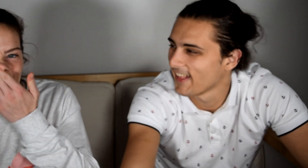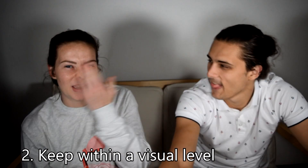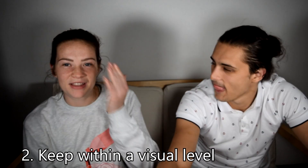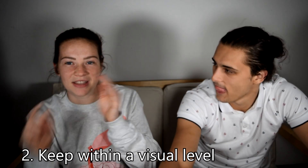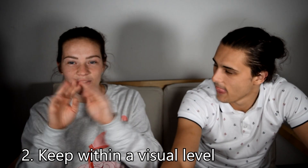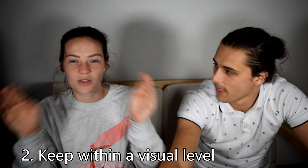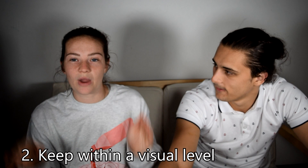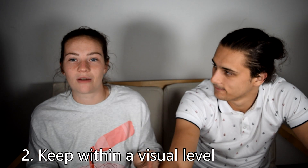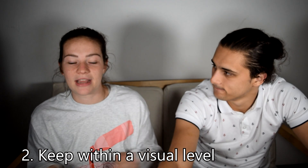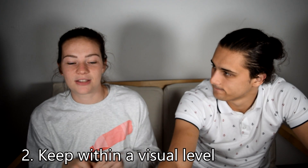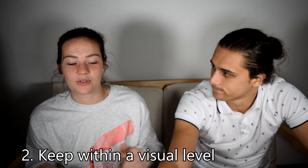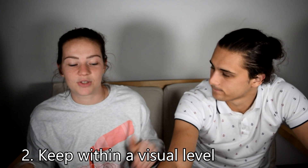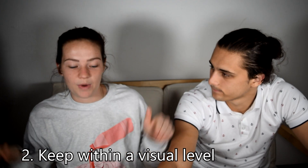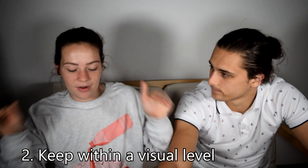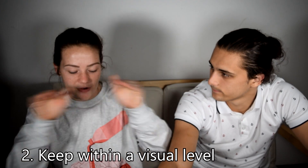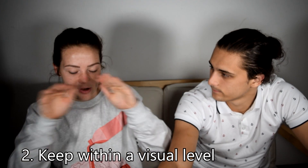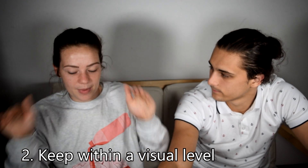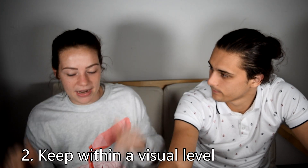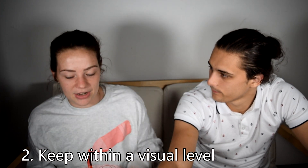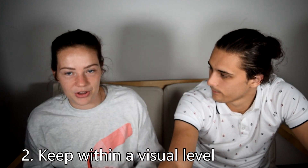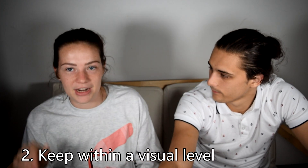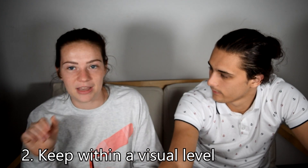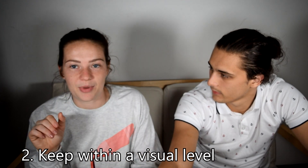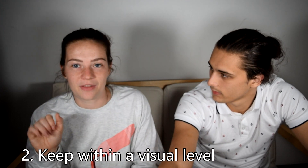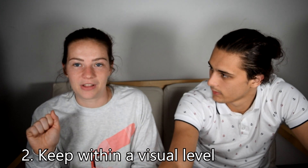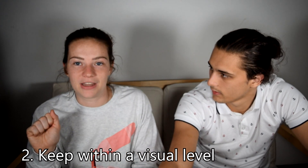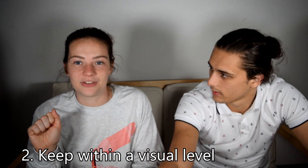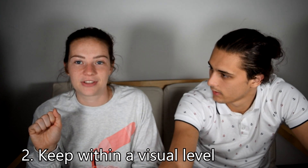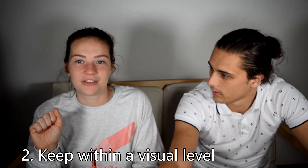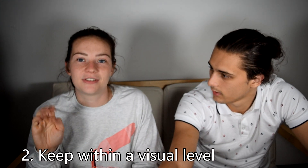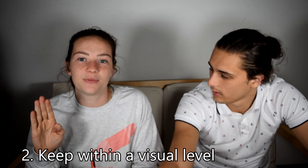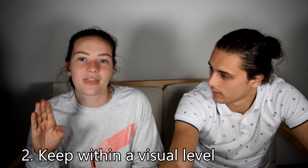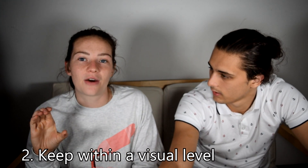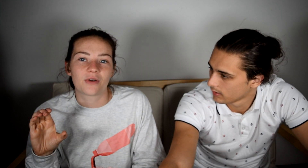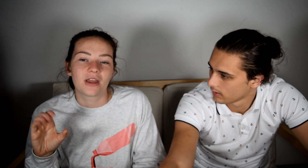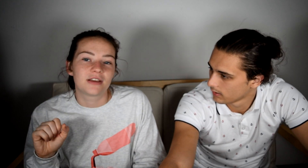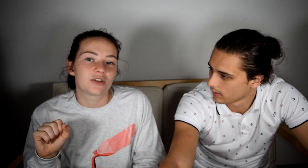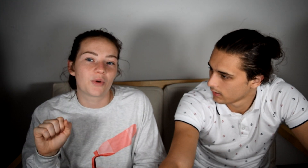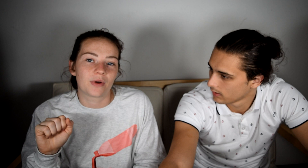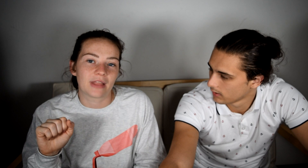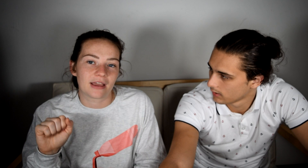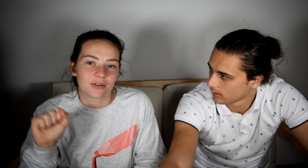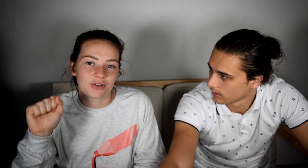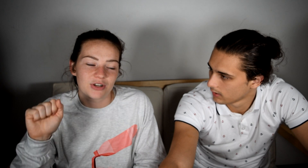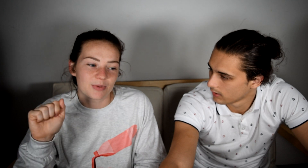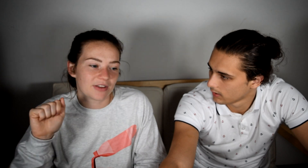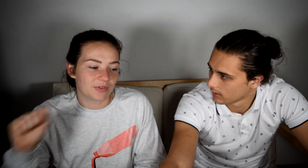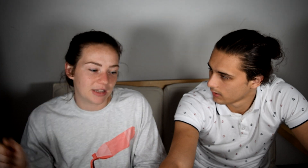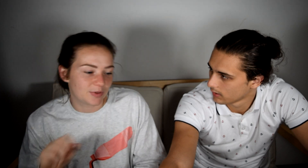about this little square, right? So the square in front of your body, and you gotta keep all of the letters without, so like you're not supposed to have, you're supposed to